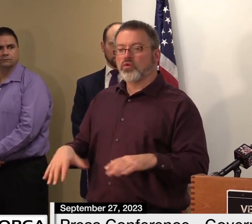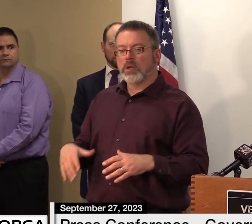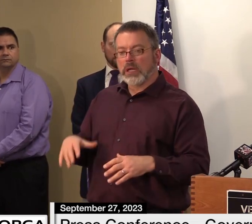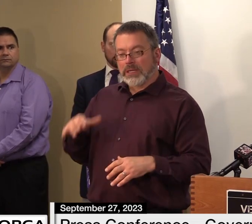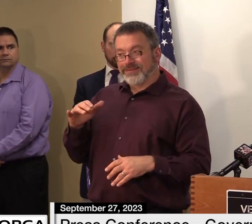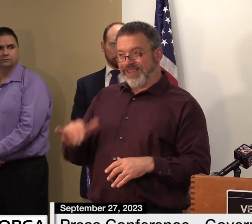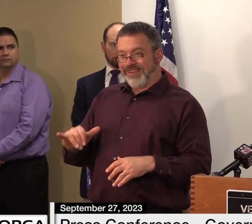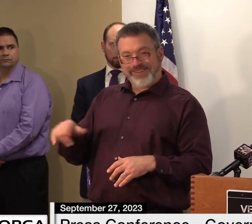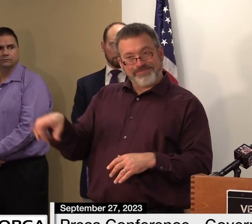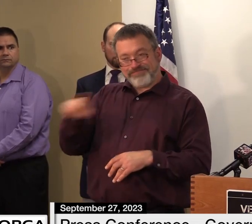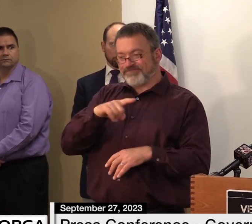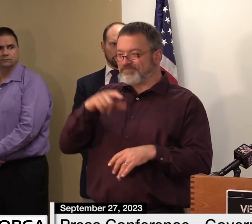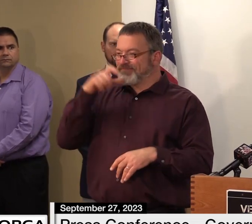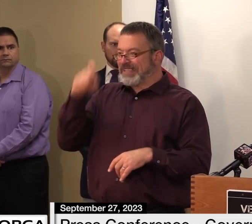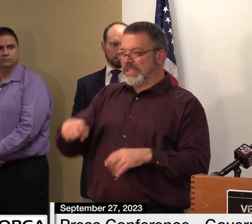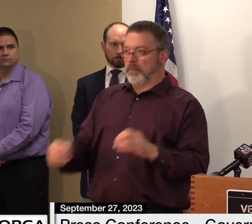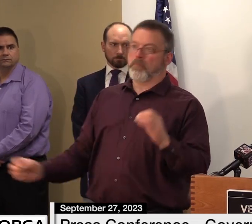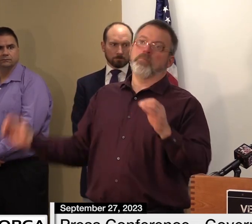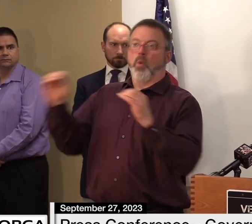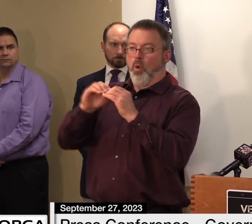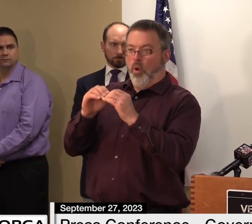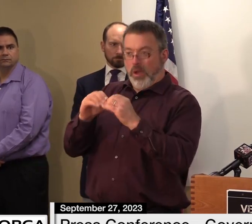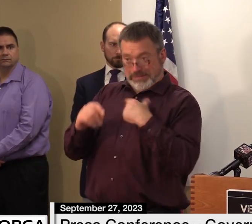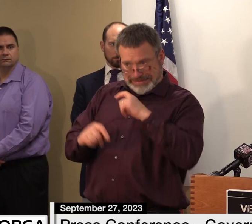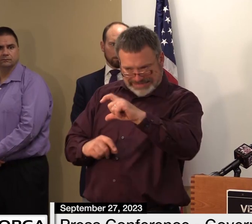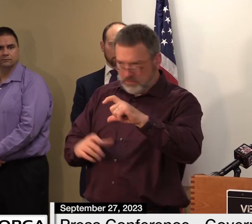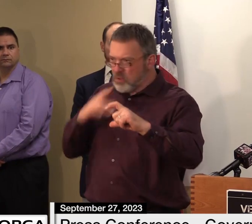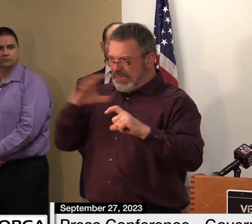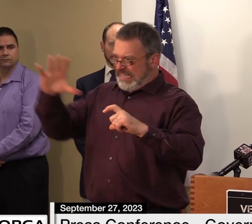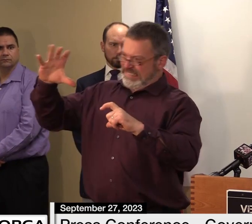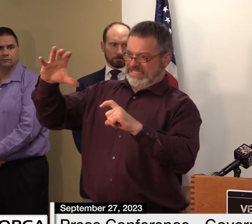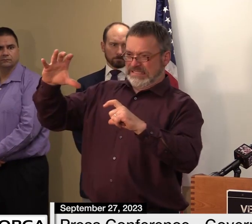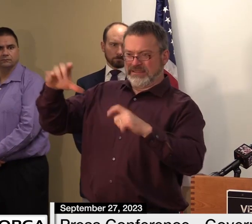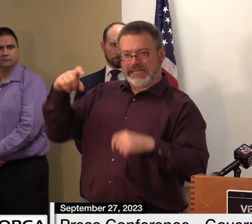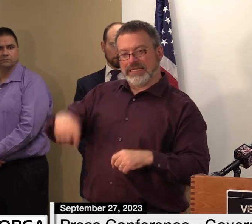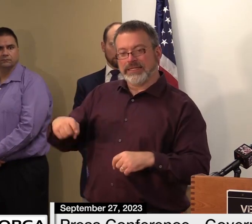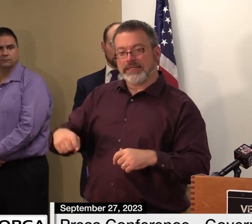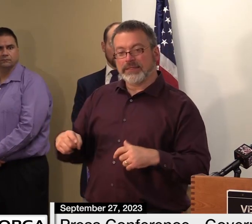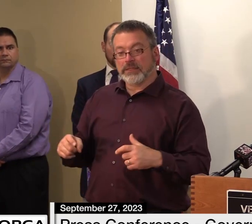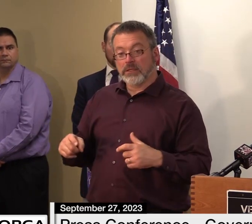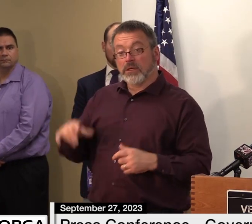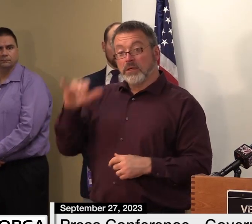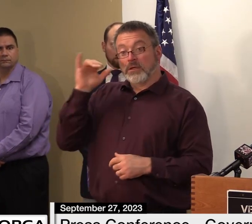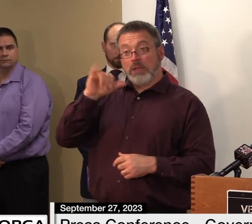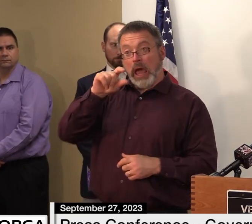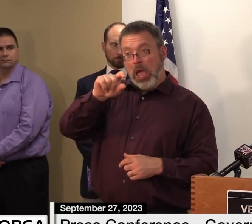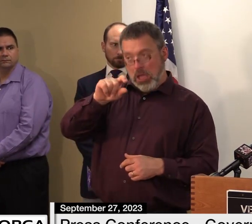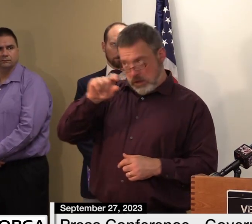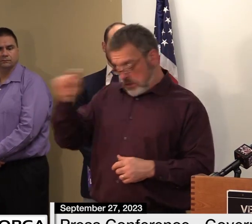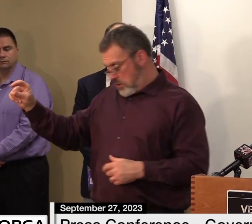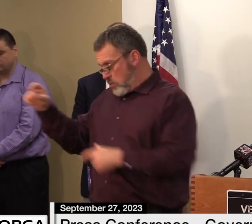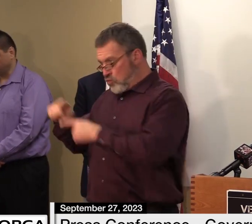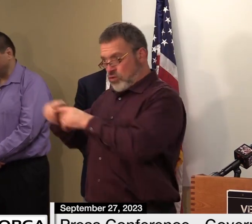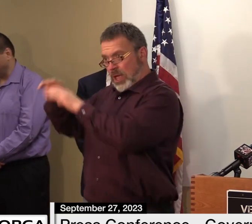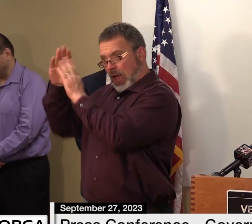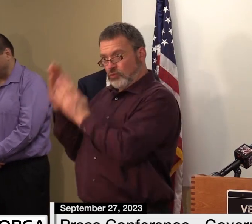So this is, again, will supplement a lot of areas, and we'll